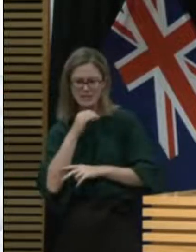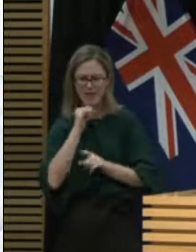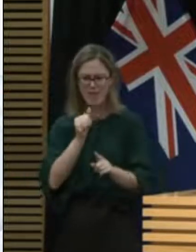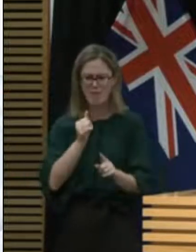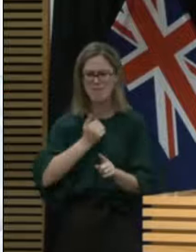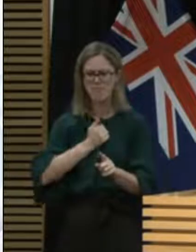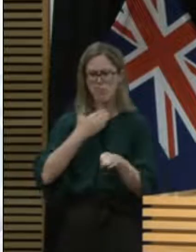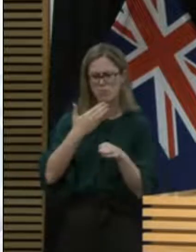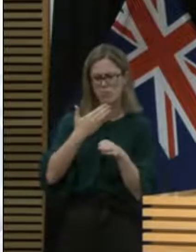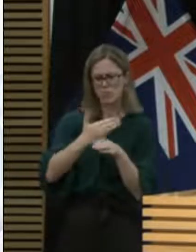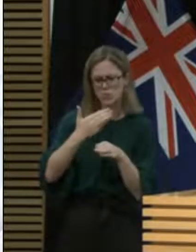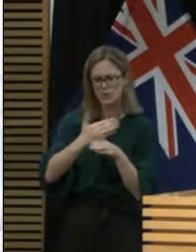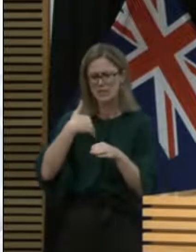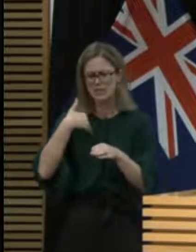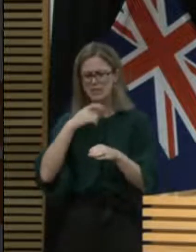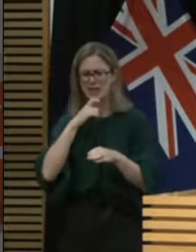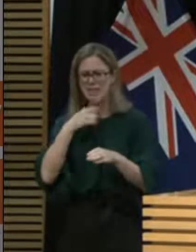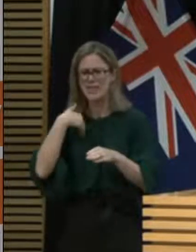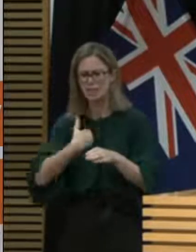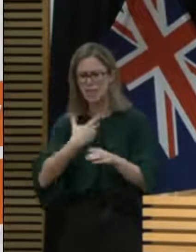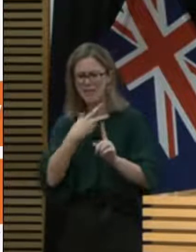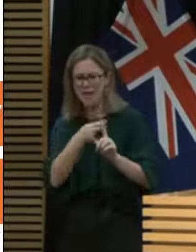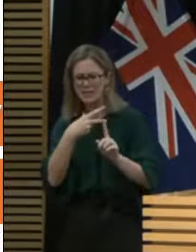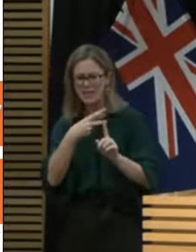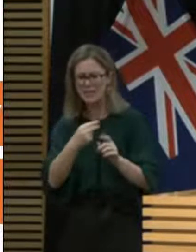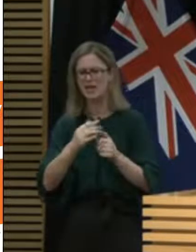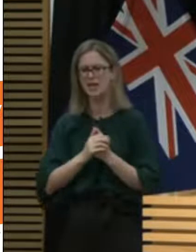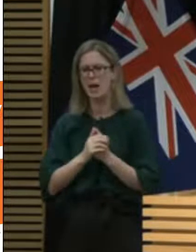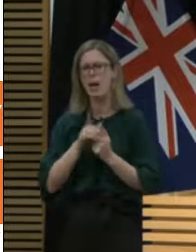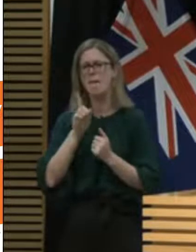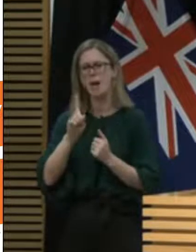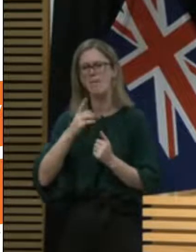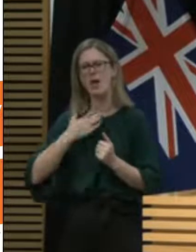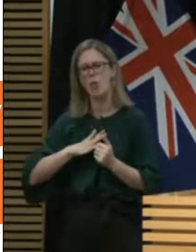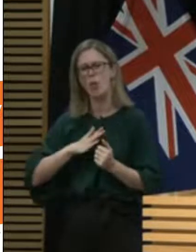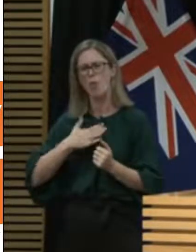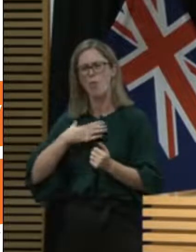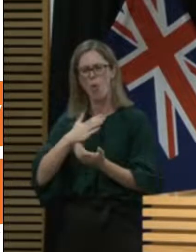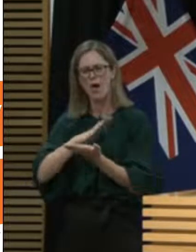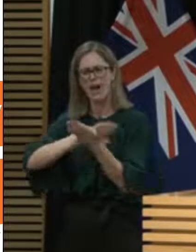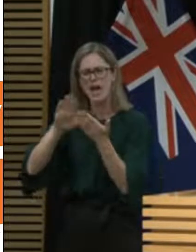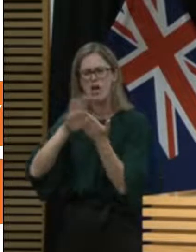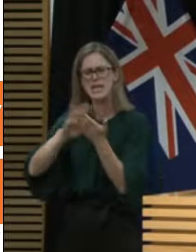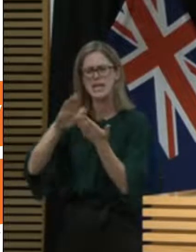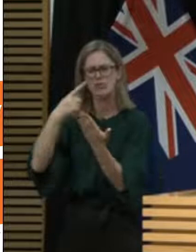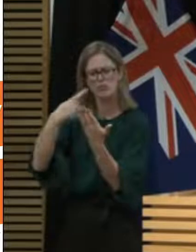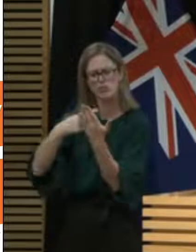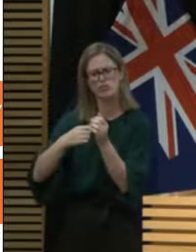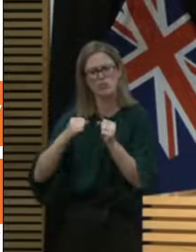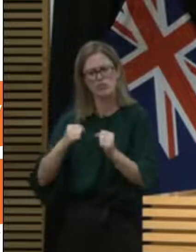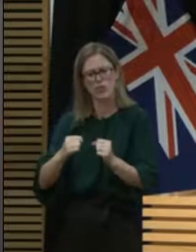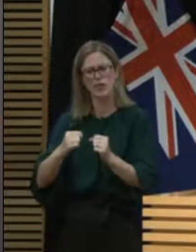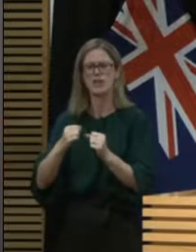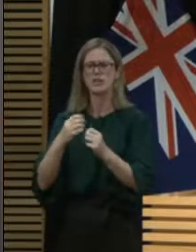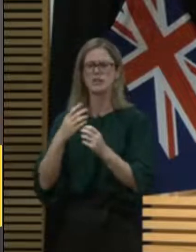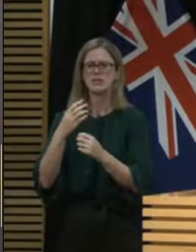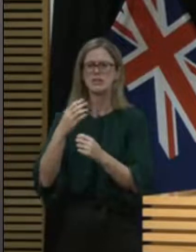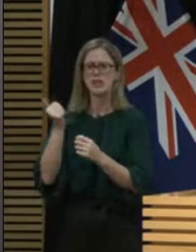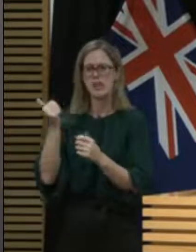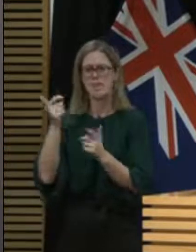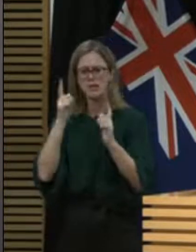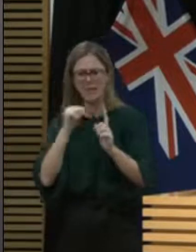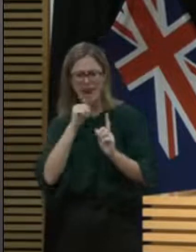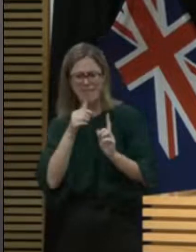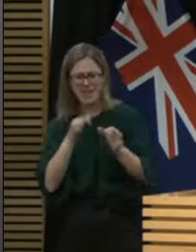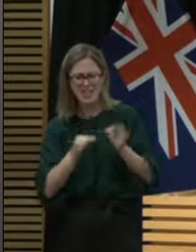their workers to be vaccinated. But businesses and unions are asking for more certainty and clarity, and employers sometimes are concerned